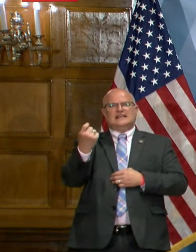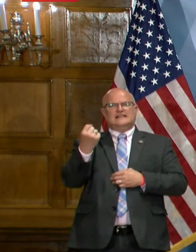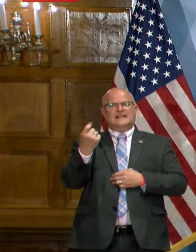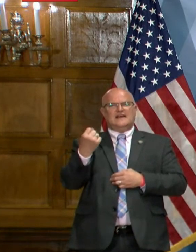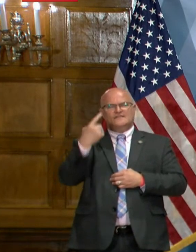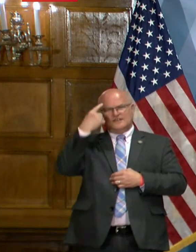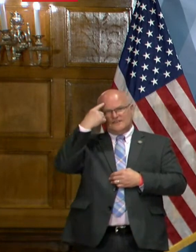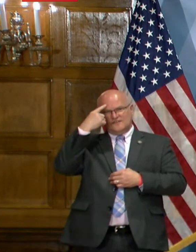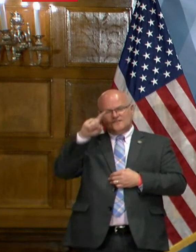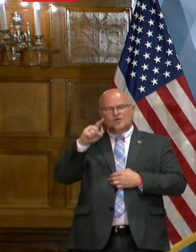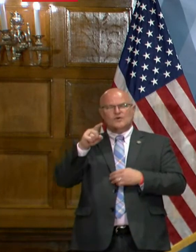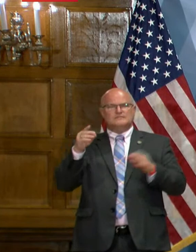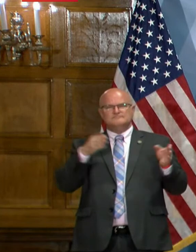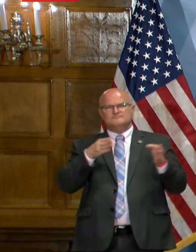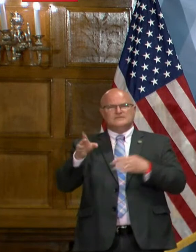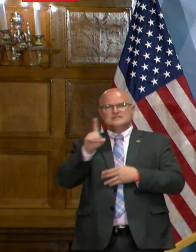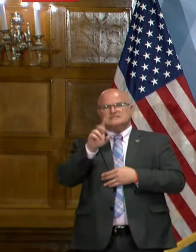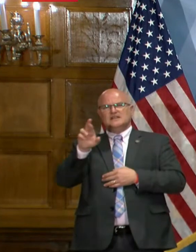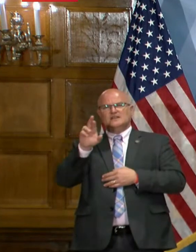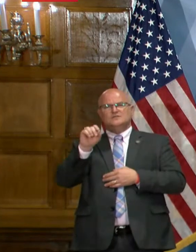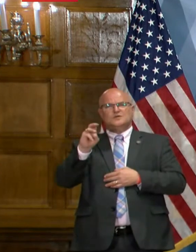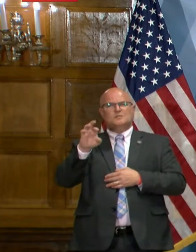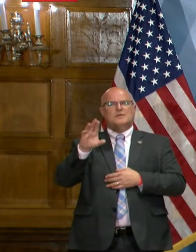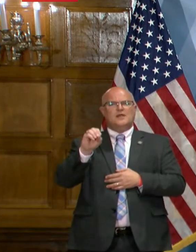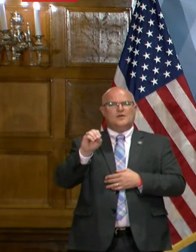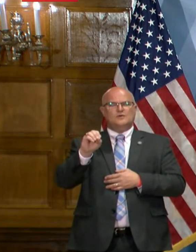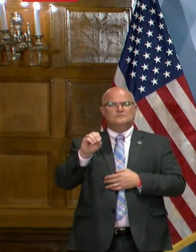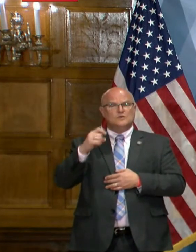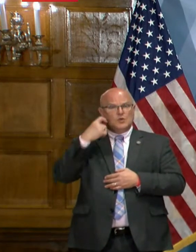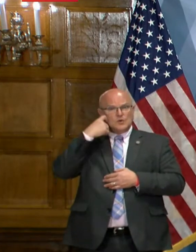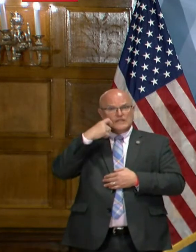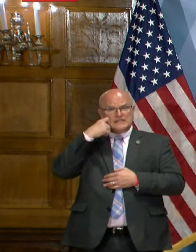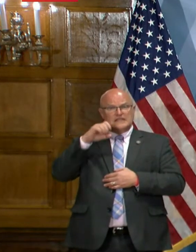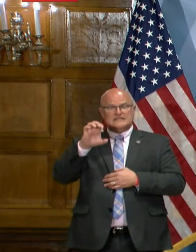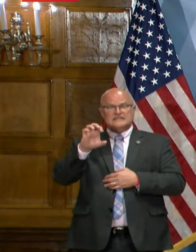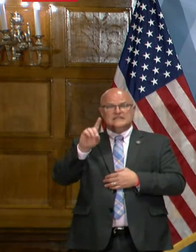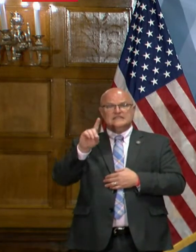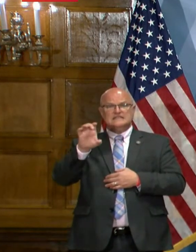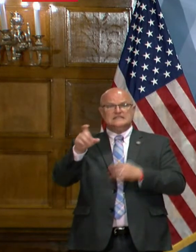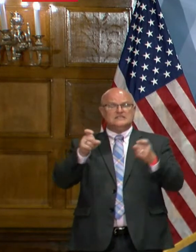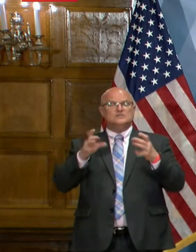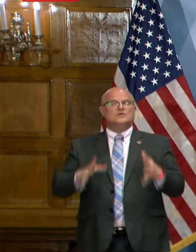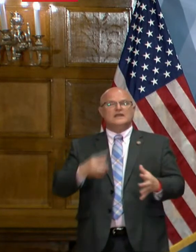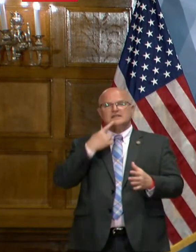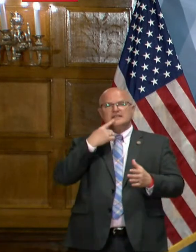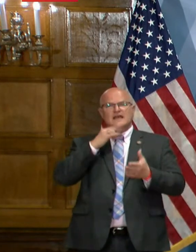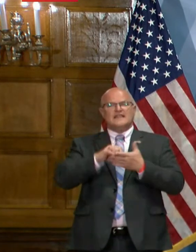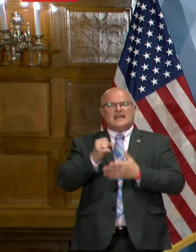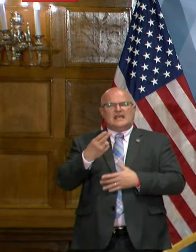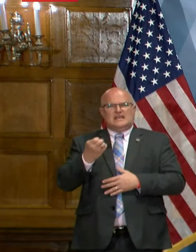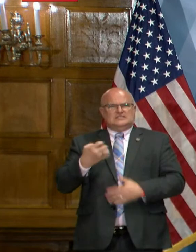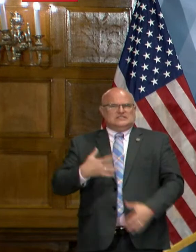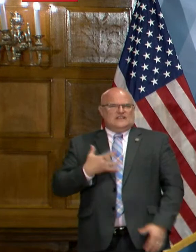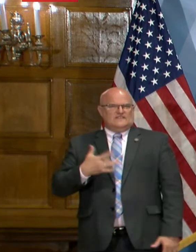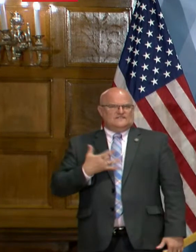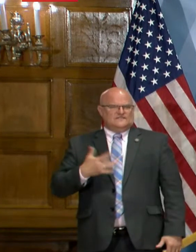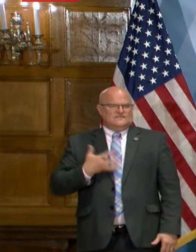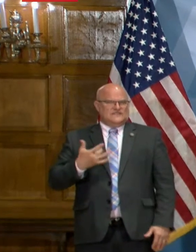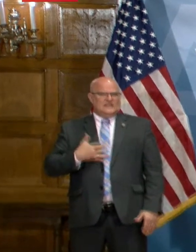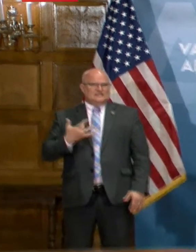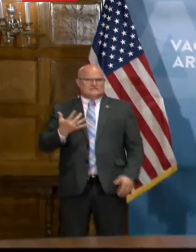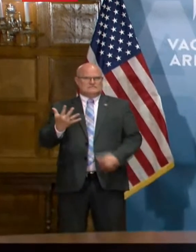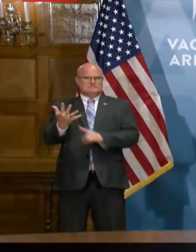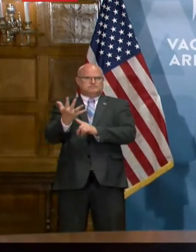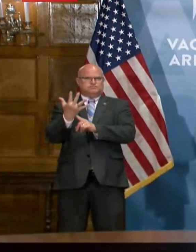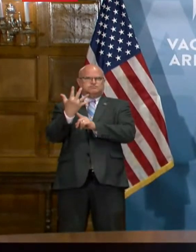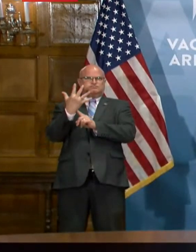question is more so directed to Dr. Romero, but recently the CDC director said that she feels a feeling of